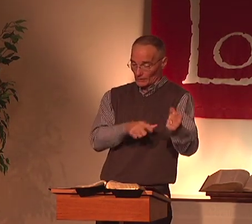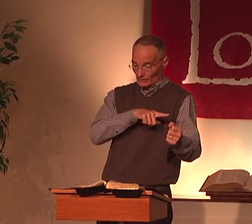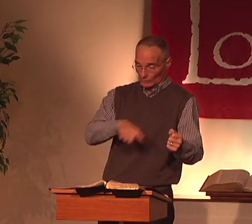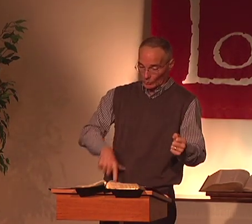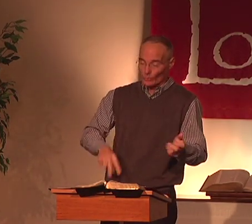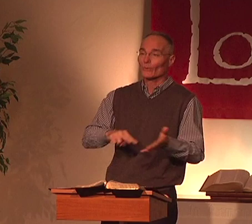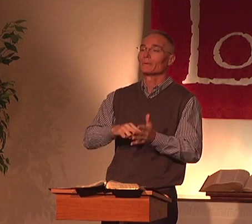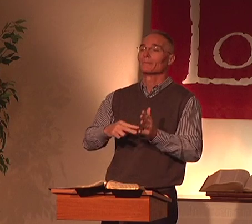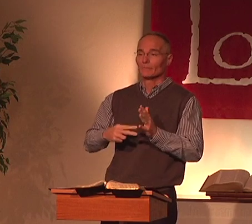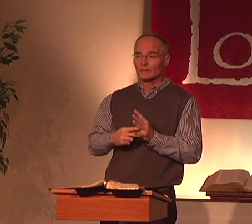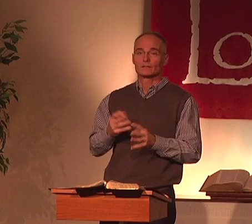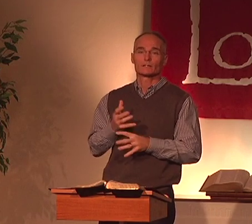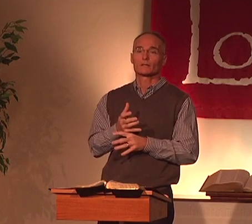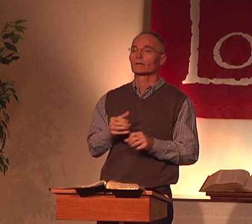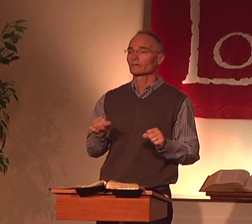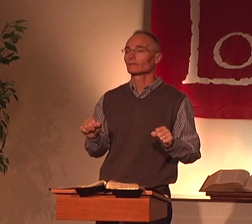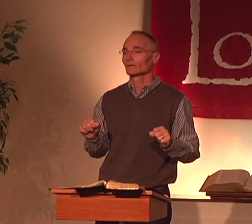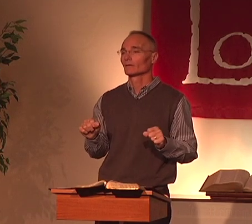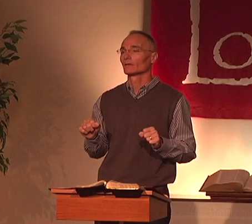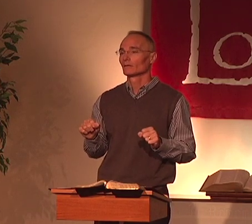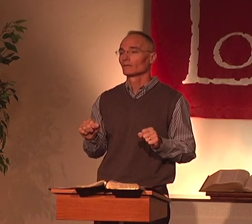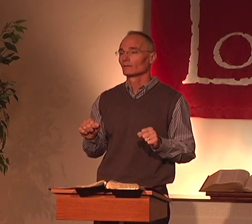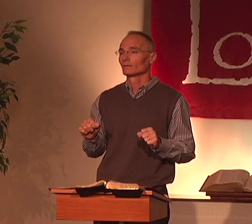But trusting the Lord Means safety